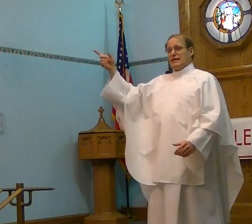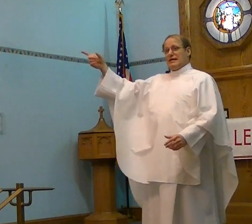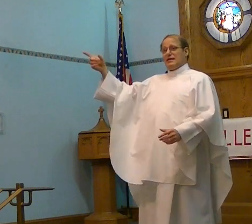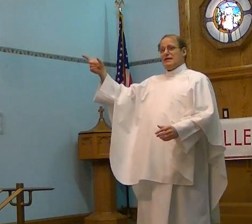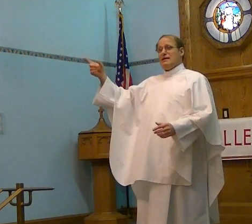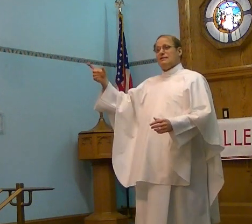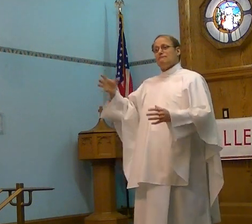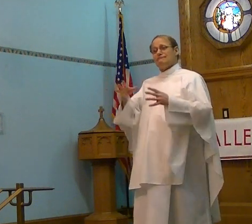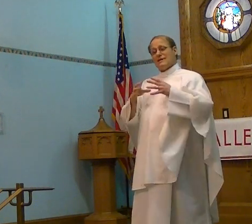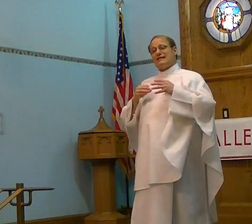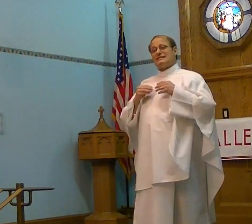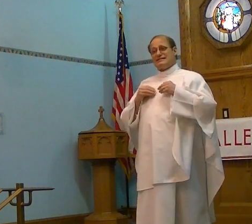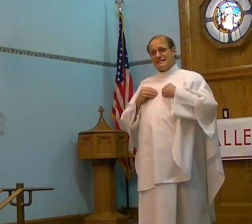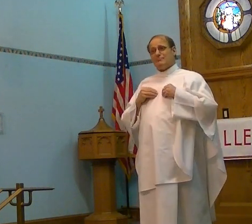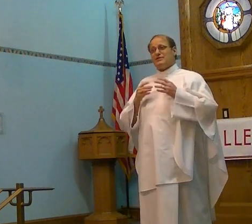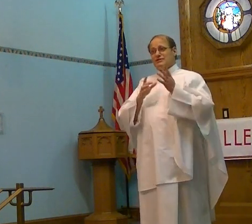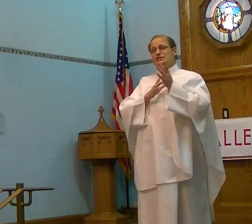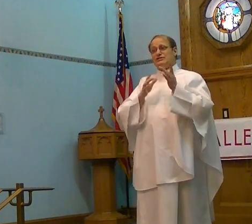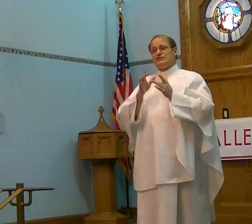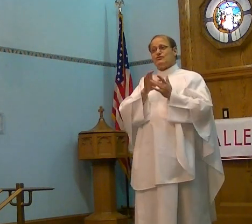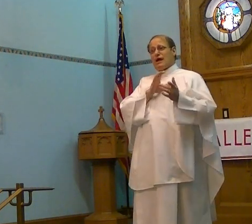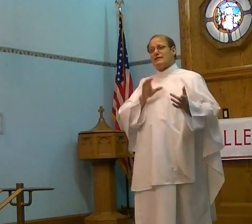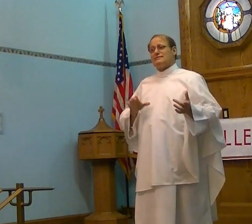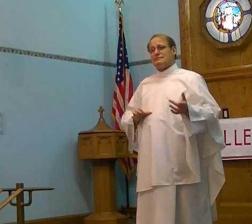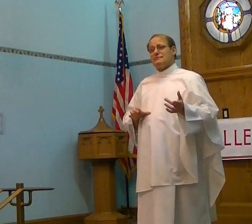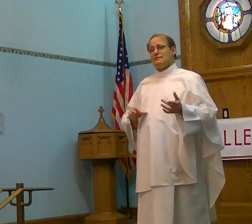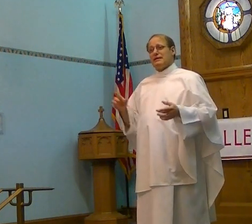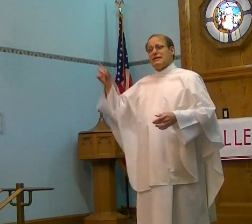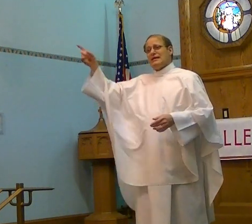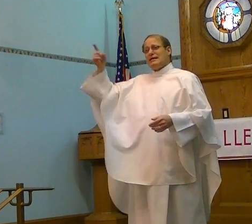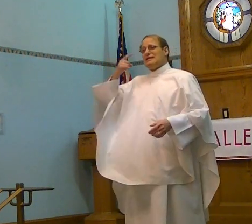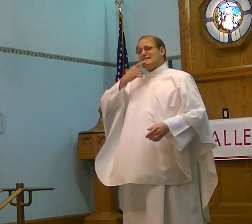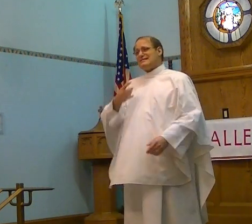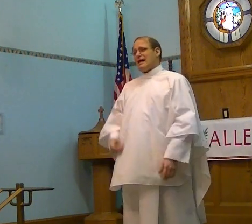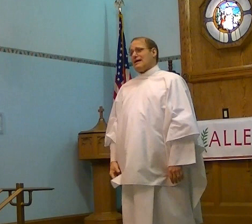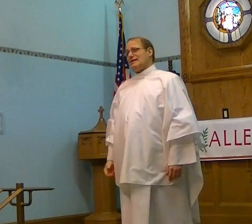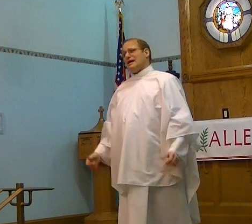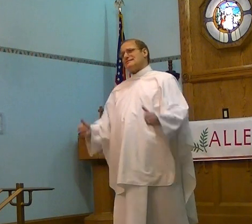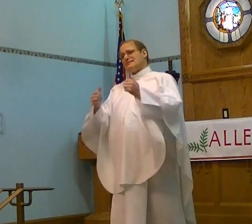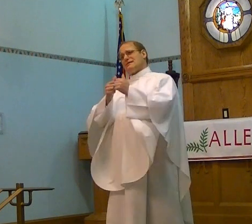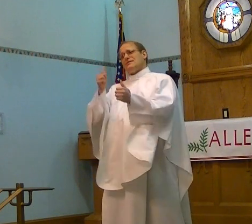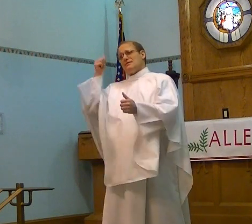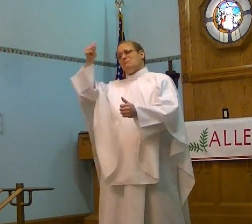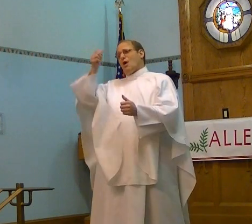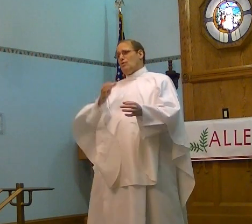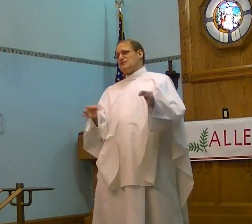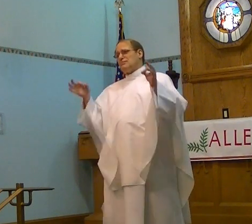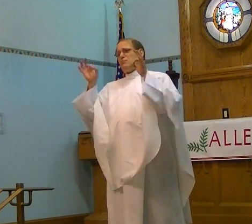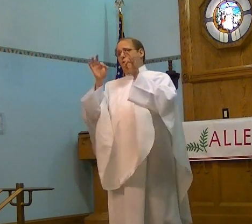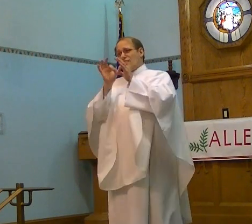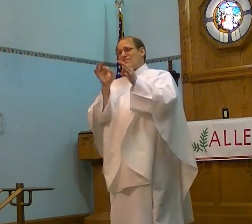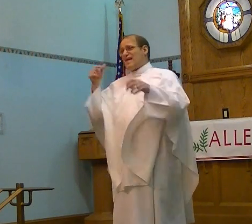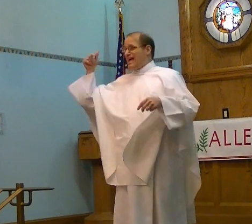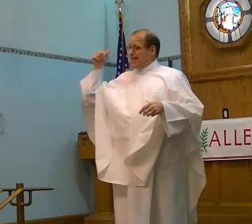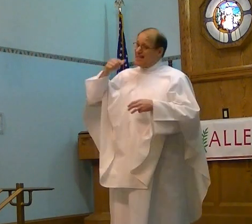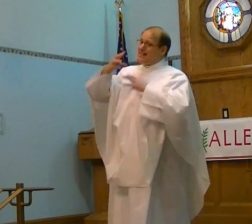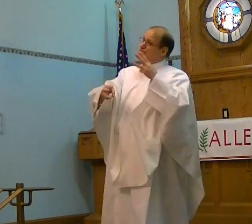he has accepted Jesus Christ. He has said, yes, the most important thing in this